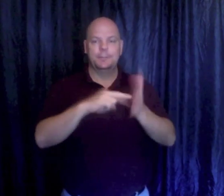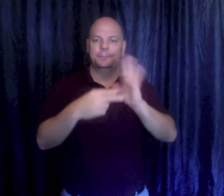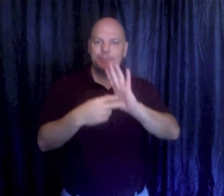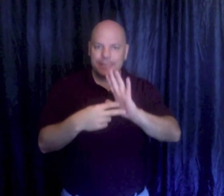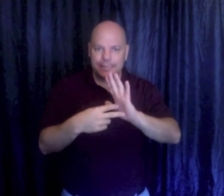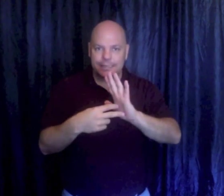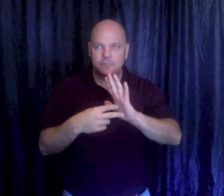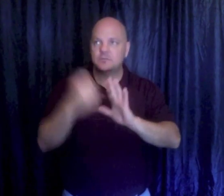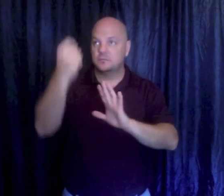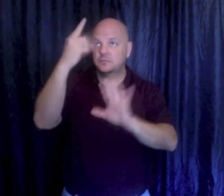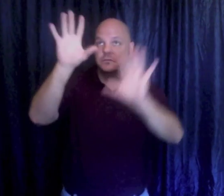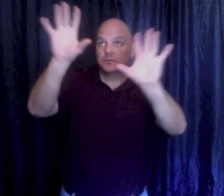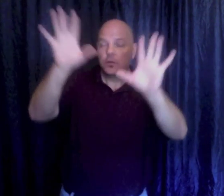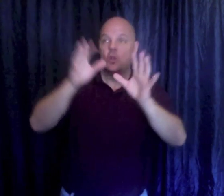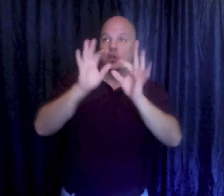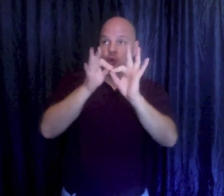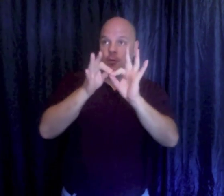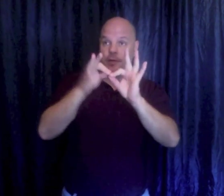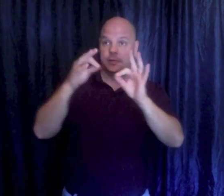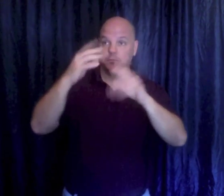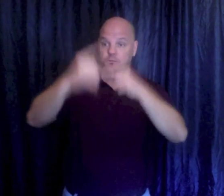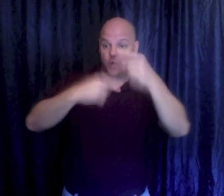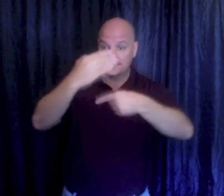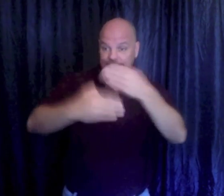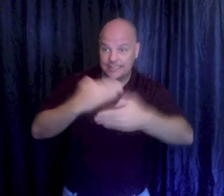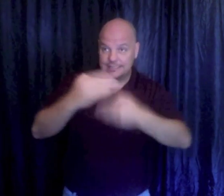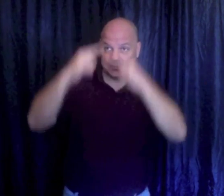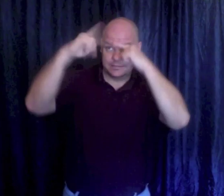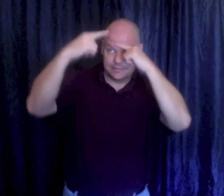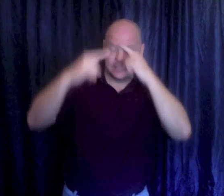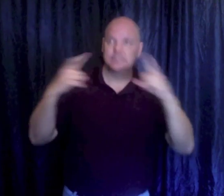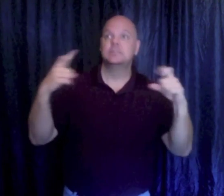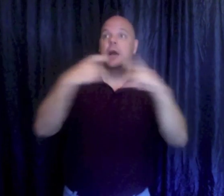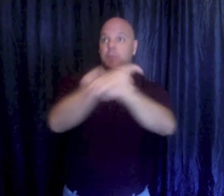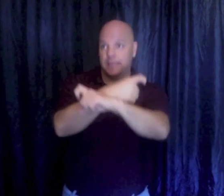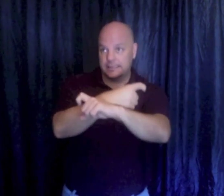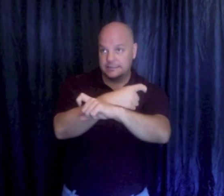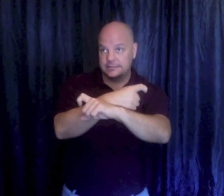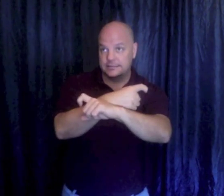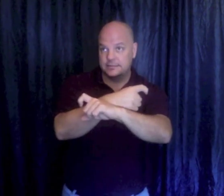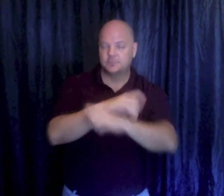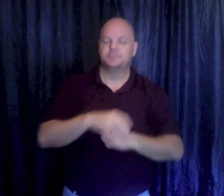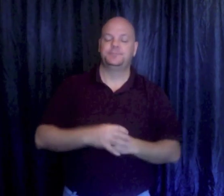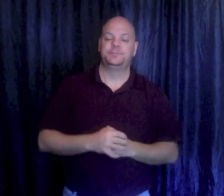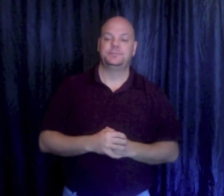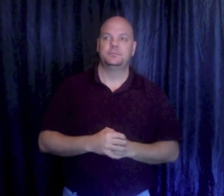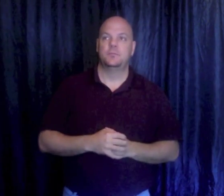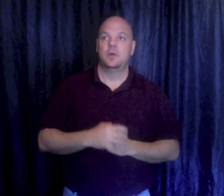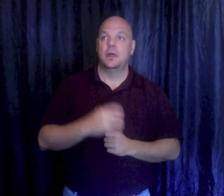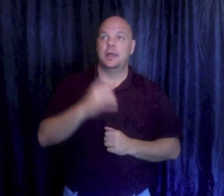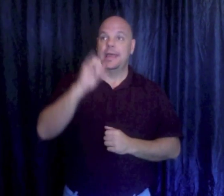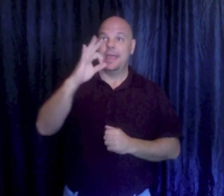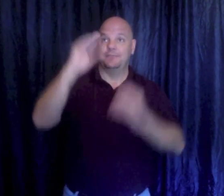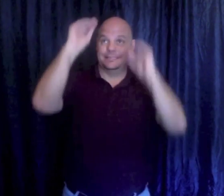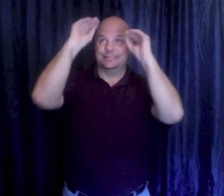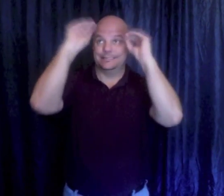process is really, really complex. And for me if I teach at the same time when I'm